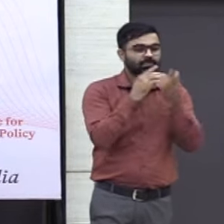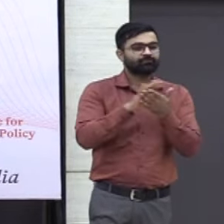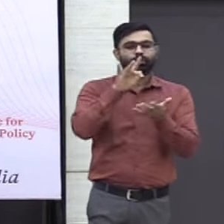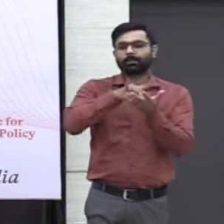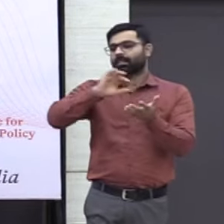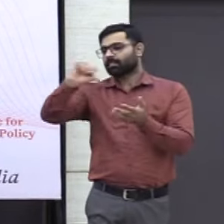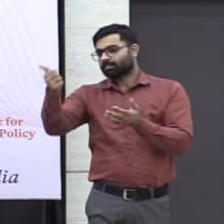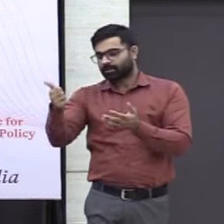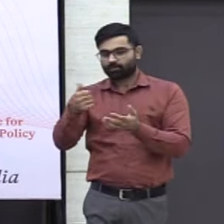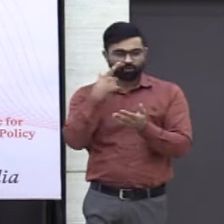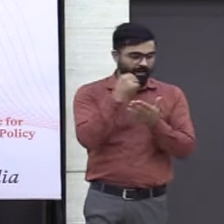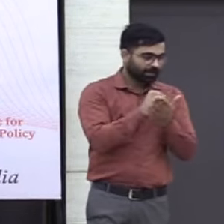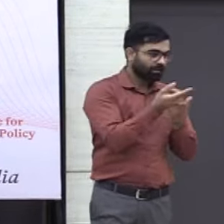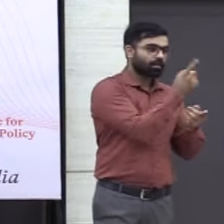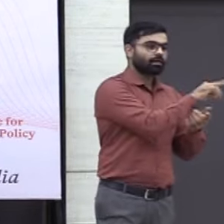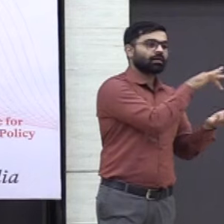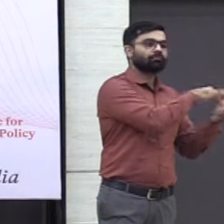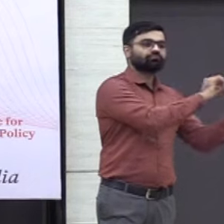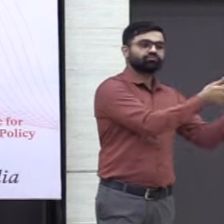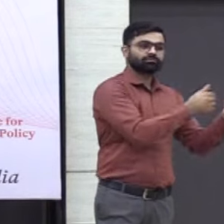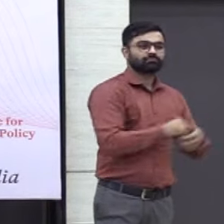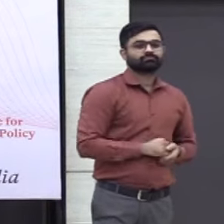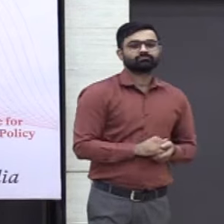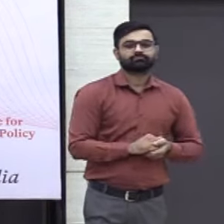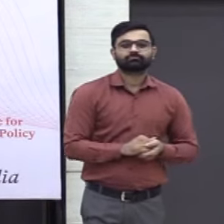somewhere else and the trial will happen somewhere else.